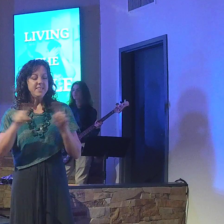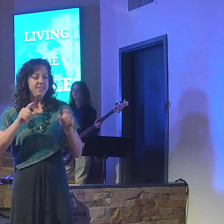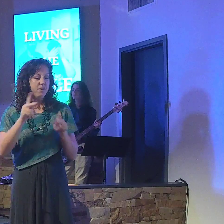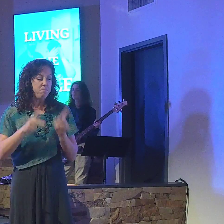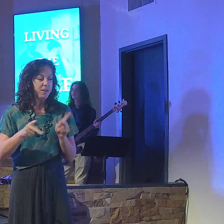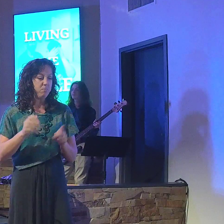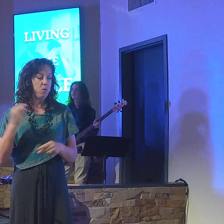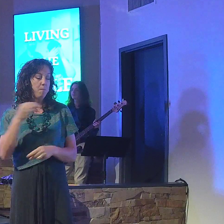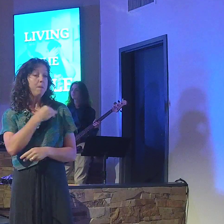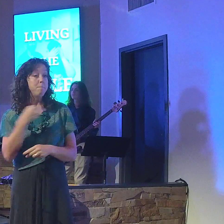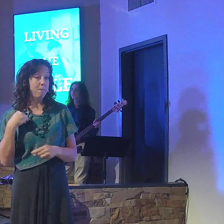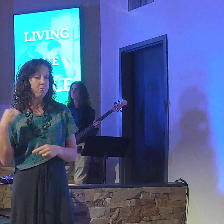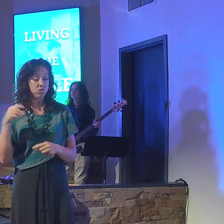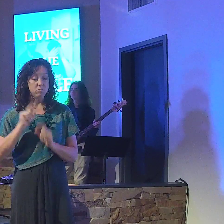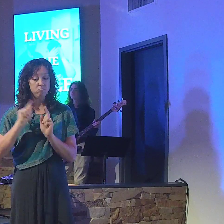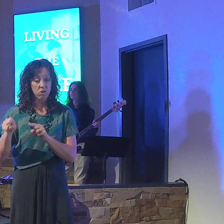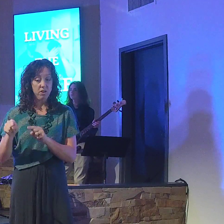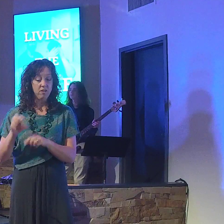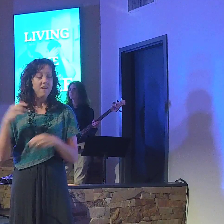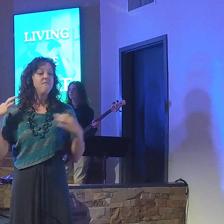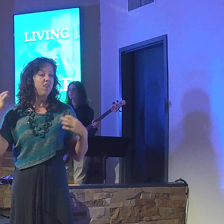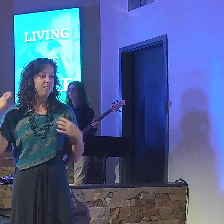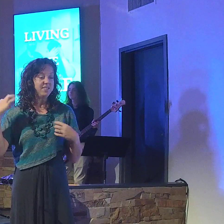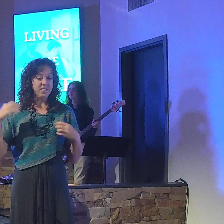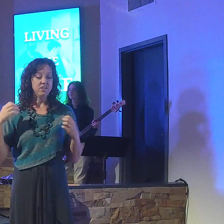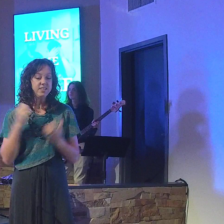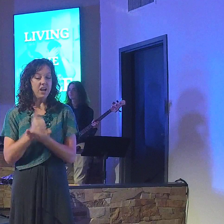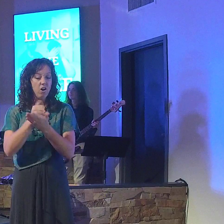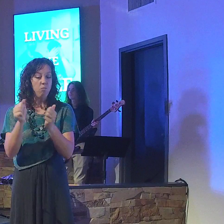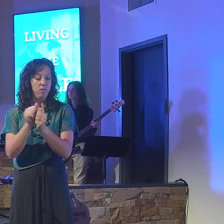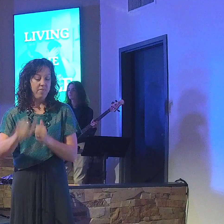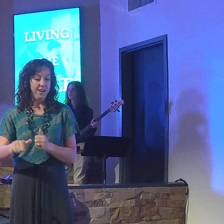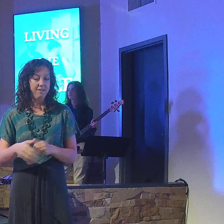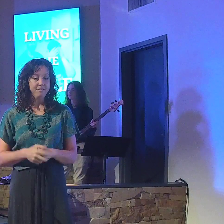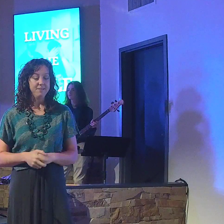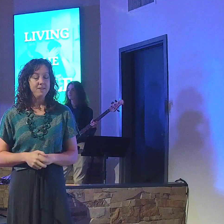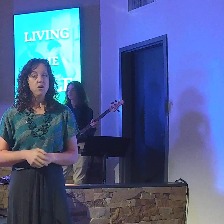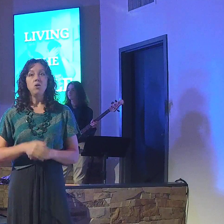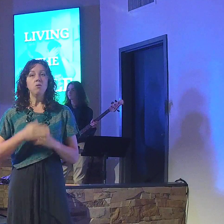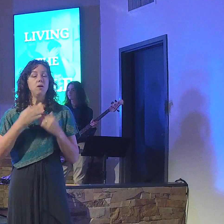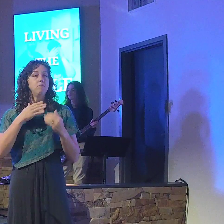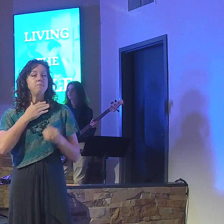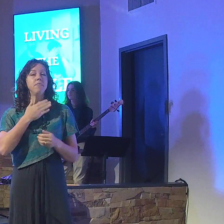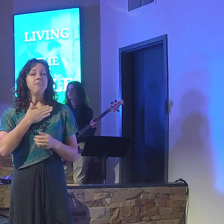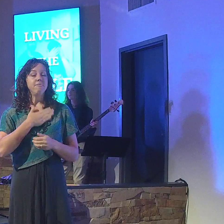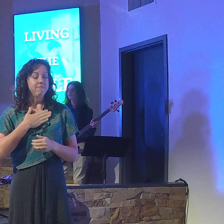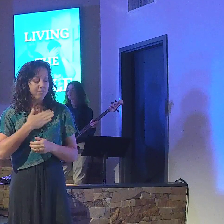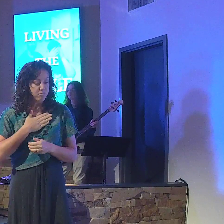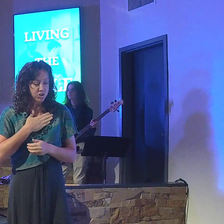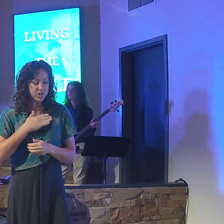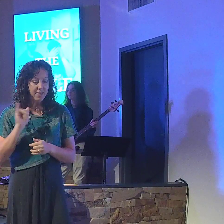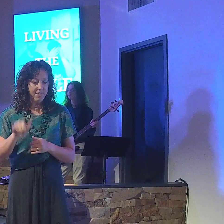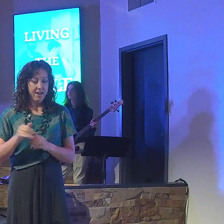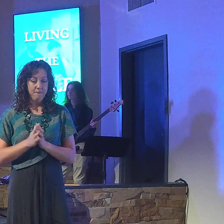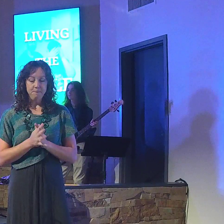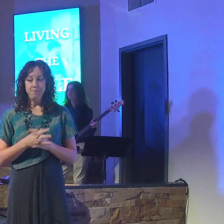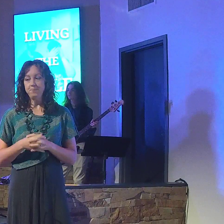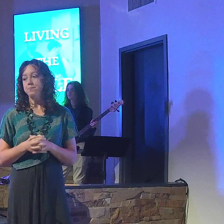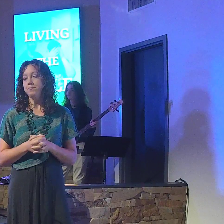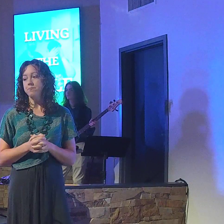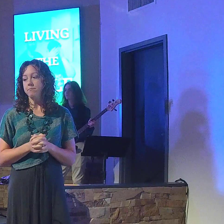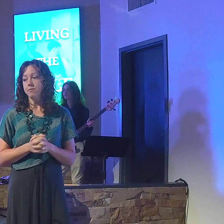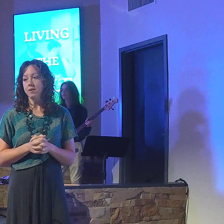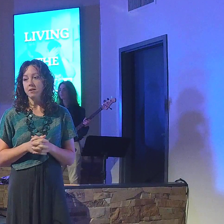several of our church members who have volunteered. And for you all, thank you so much for volunteering your time to come out there. We really appreciate it. And that's going to be a wonderful way we're